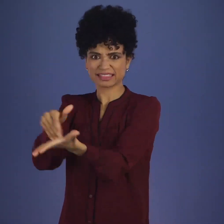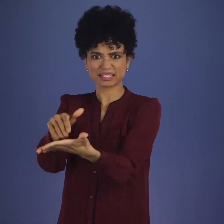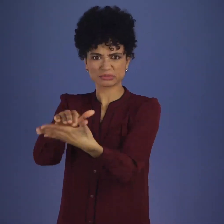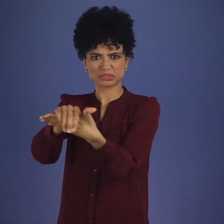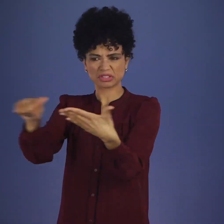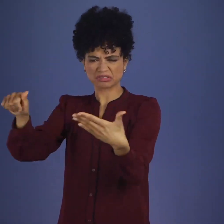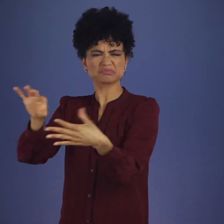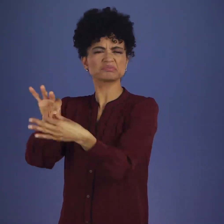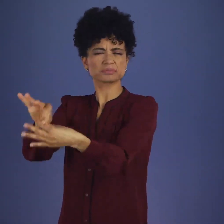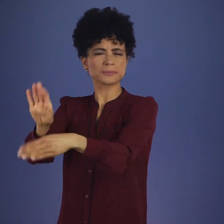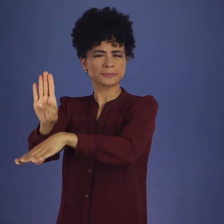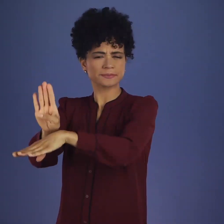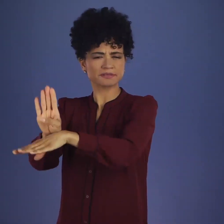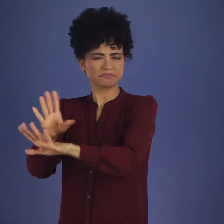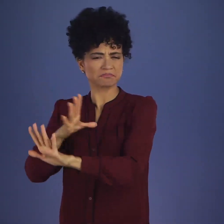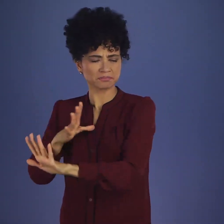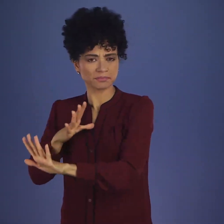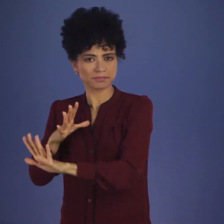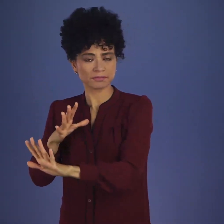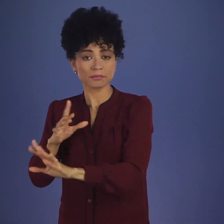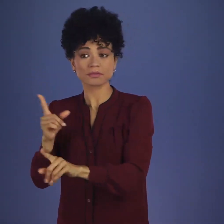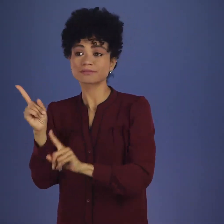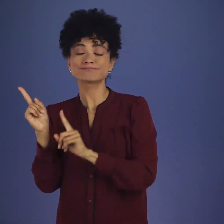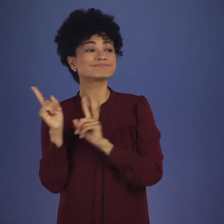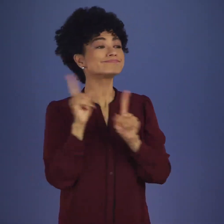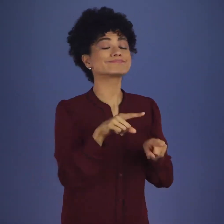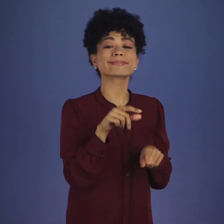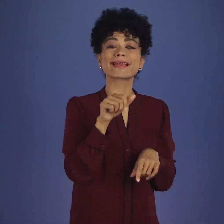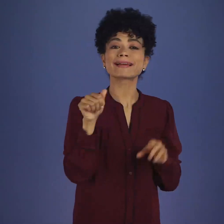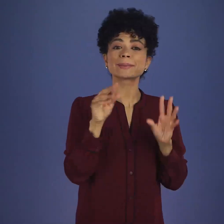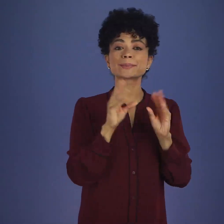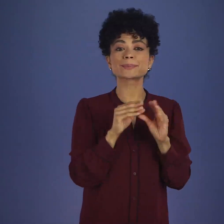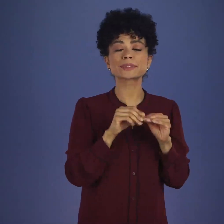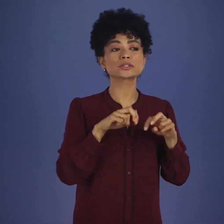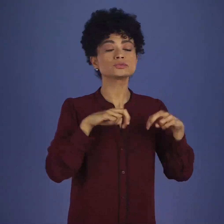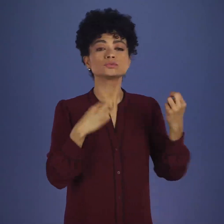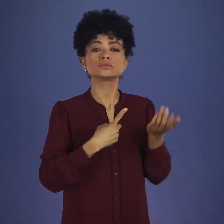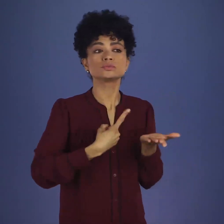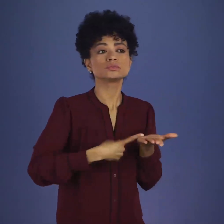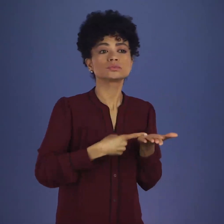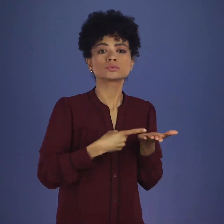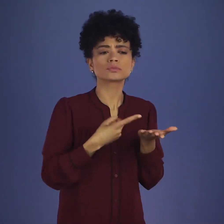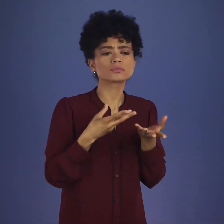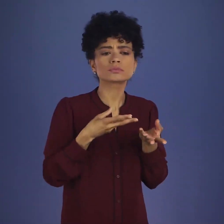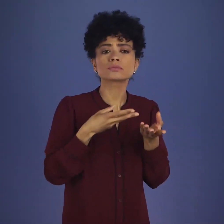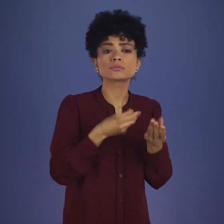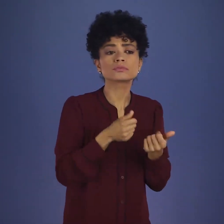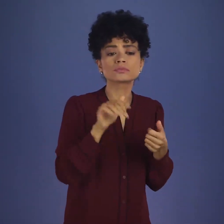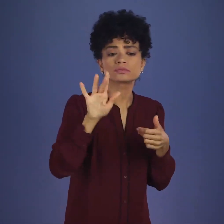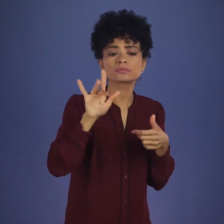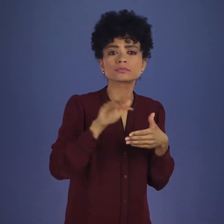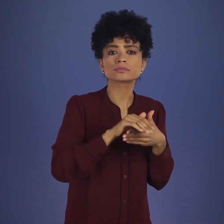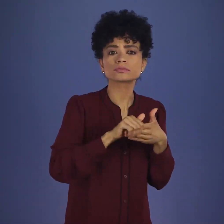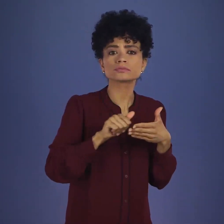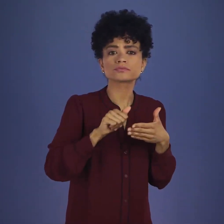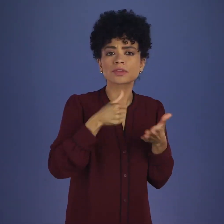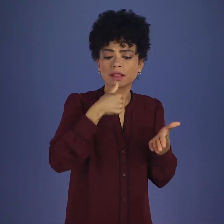AA business meeting and blow his top over an outlay of $25 worth of needed postage stamps.